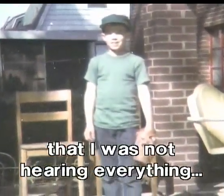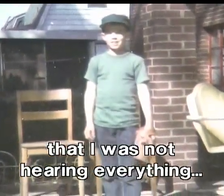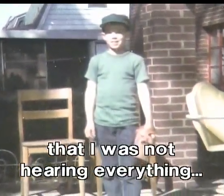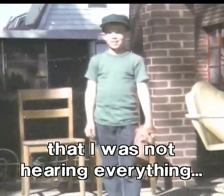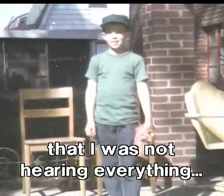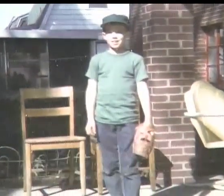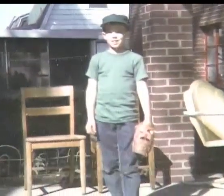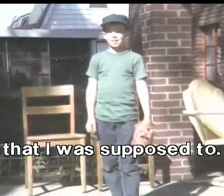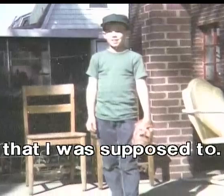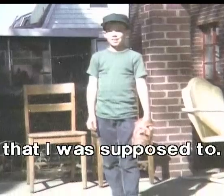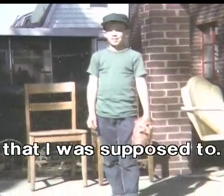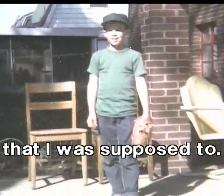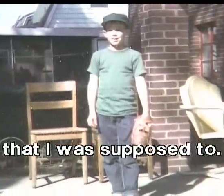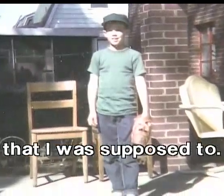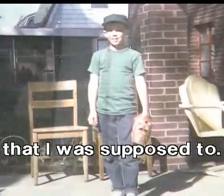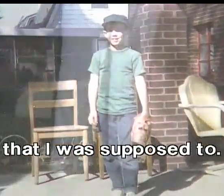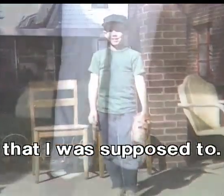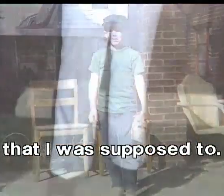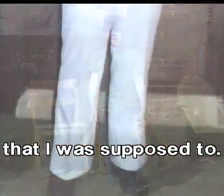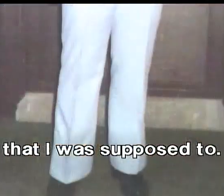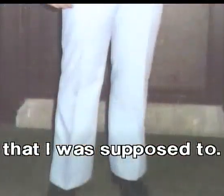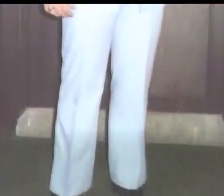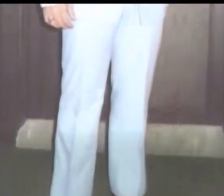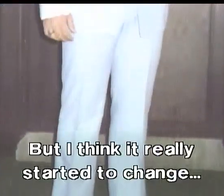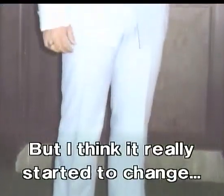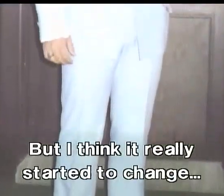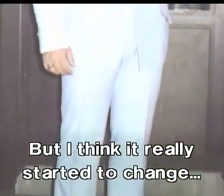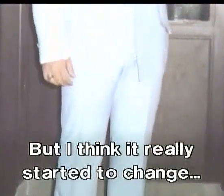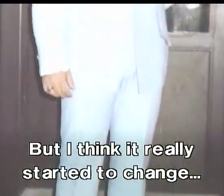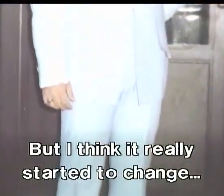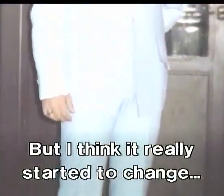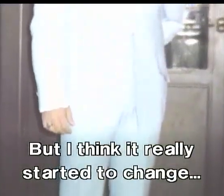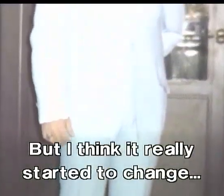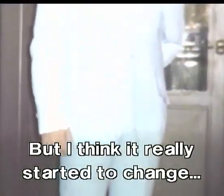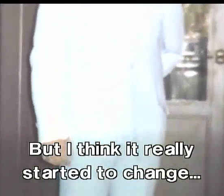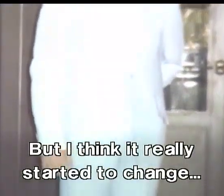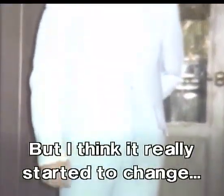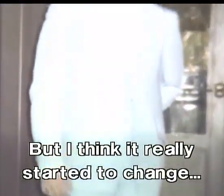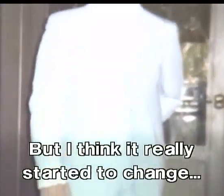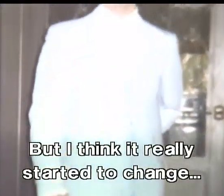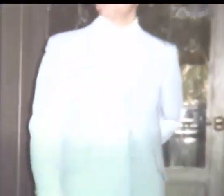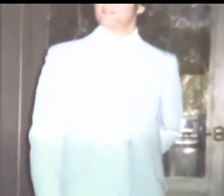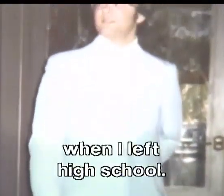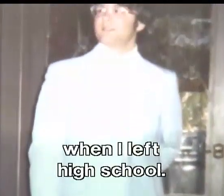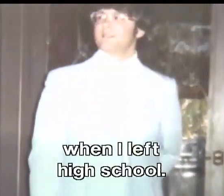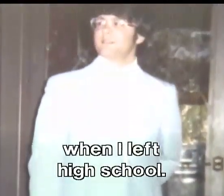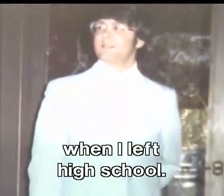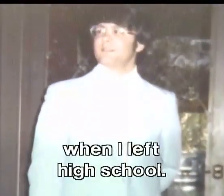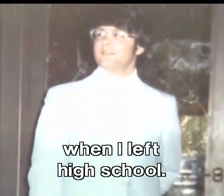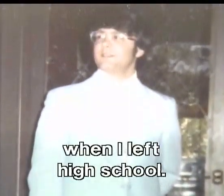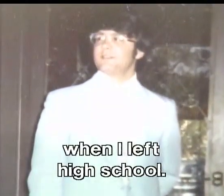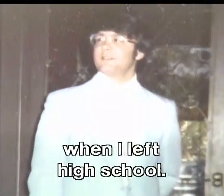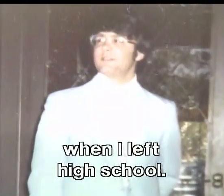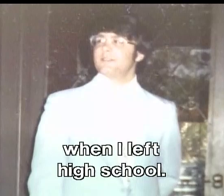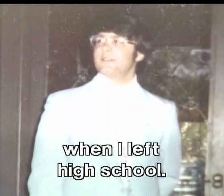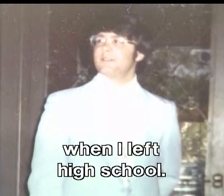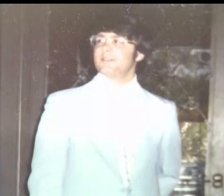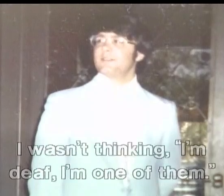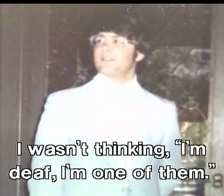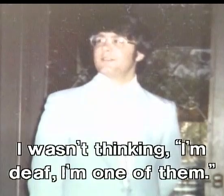to. But I think what really started to change is when I left high school, I wasn't thinking to myself, oh,